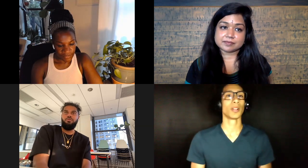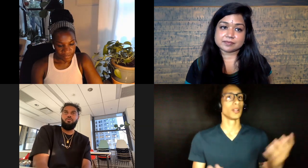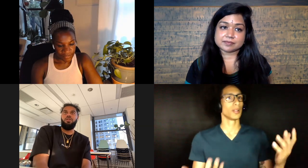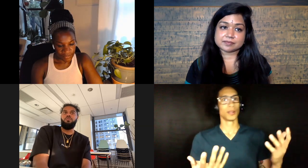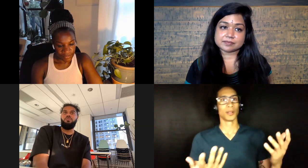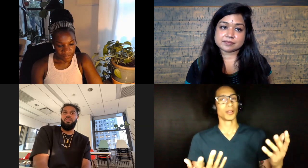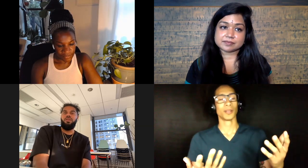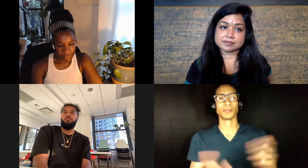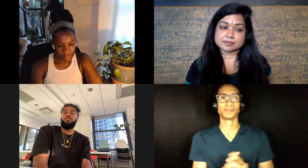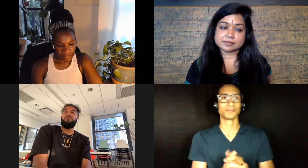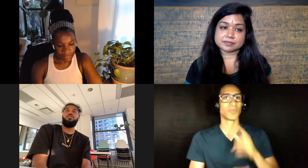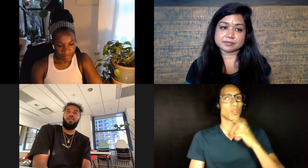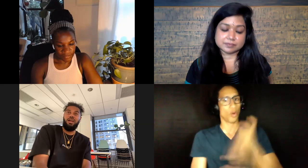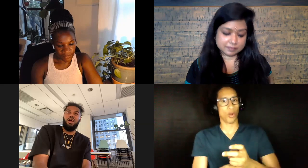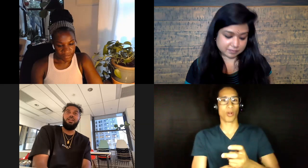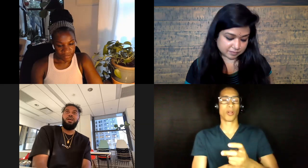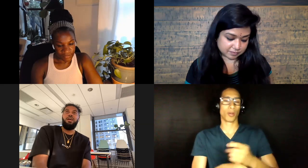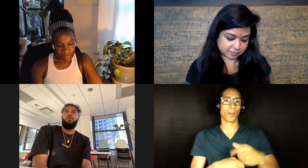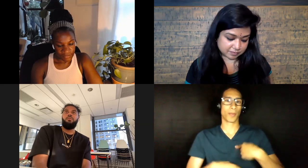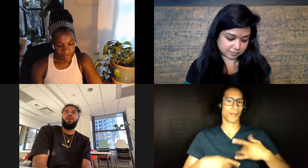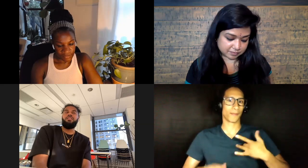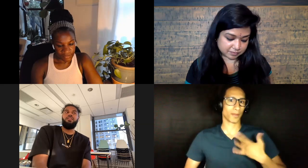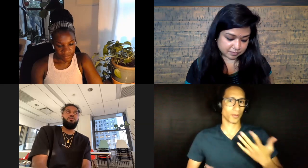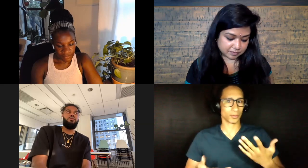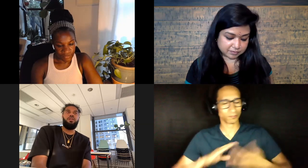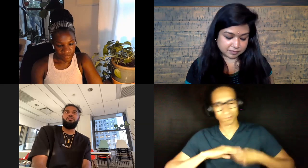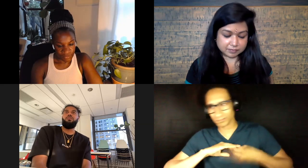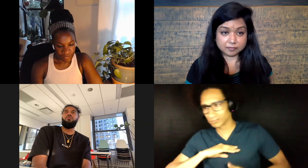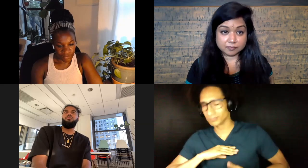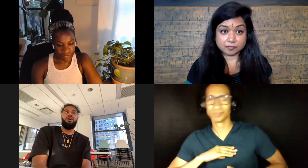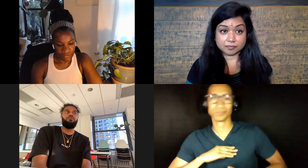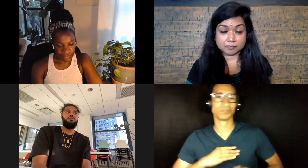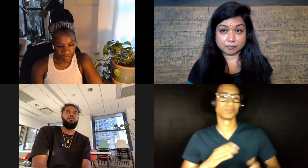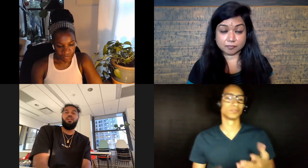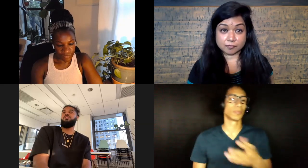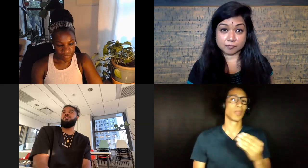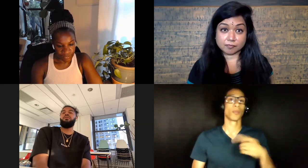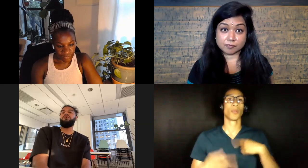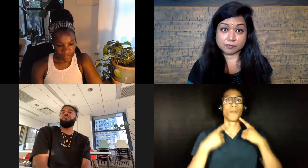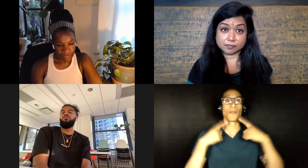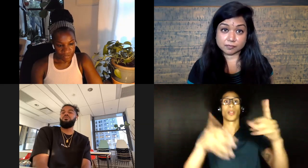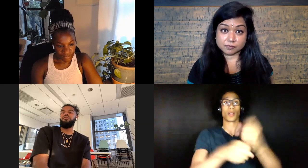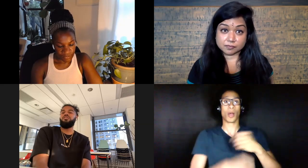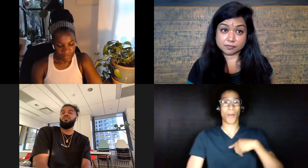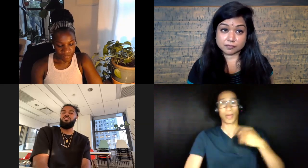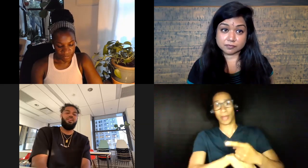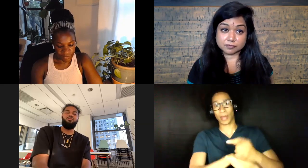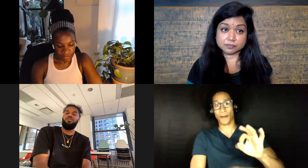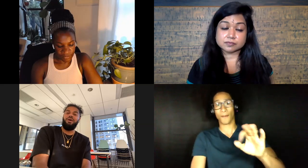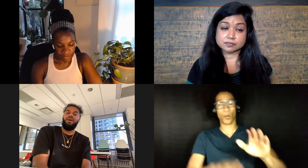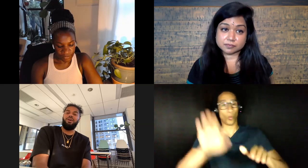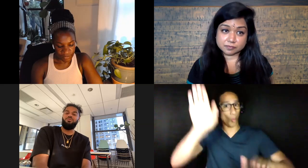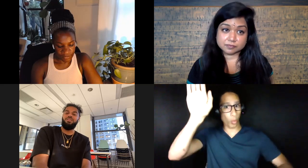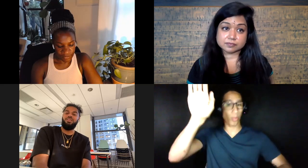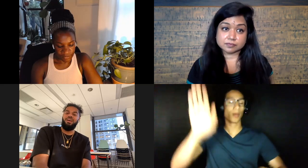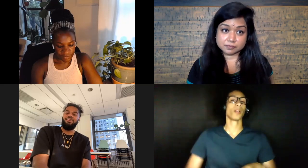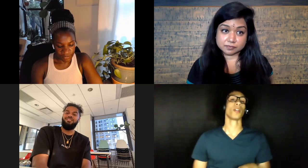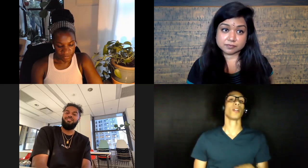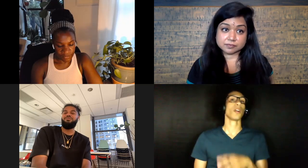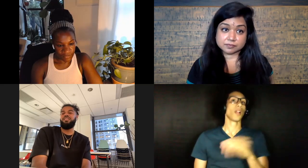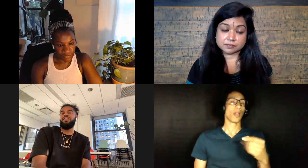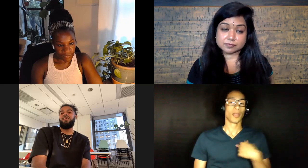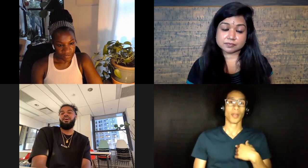to back up why this is. And it's as long as it's not disrespectful, and that's the problem, because disrespect yeah, ranges in terms